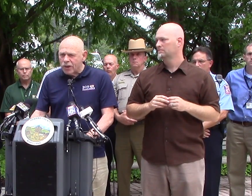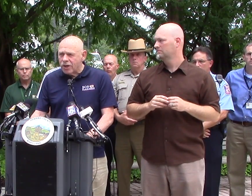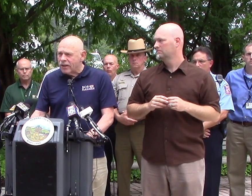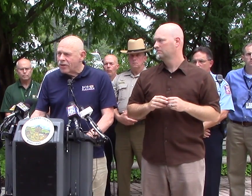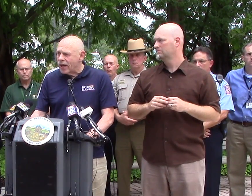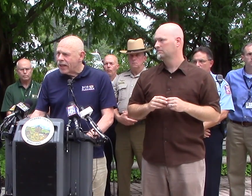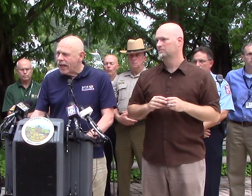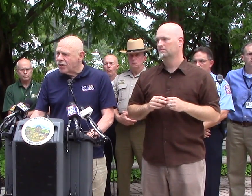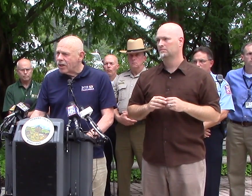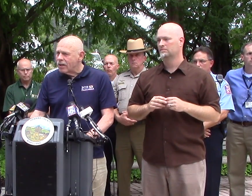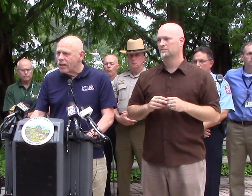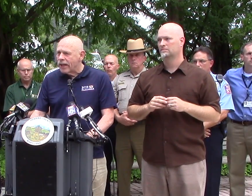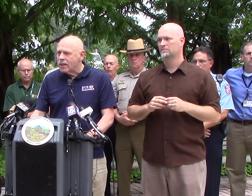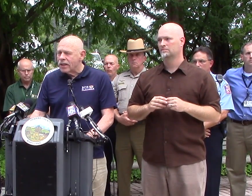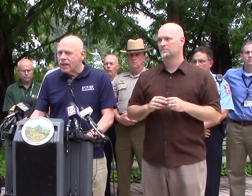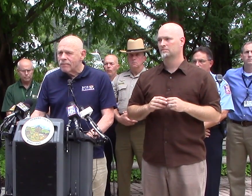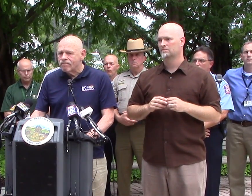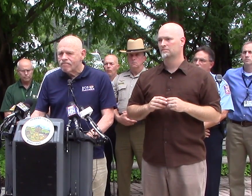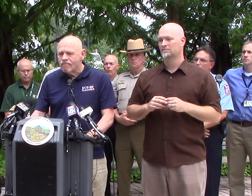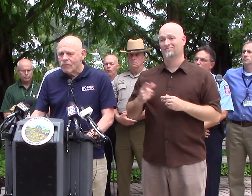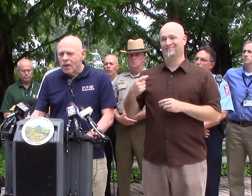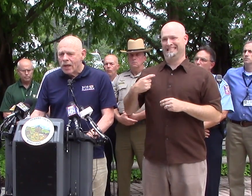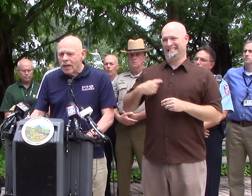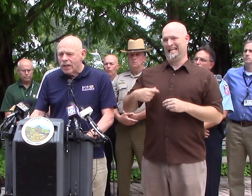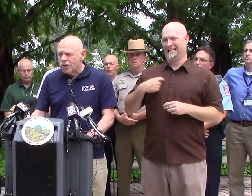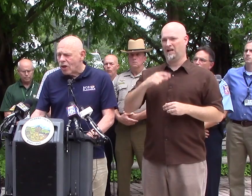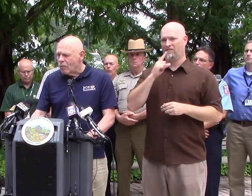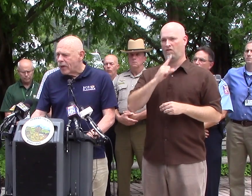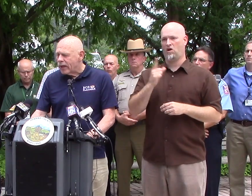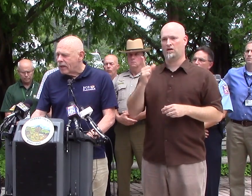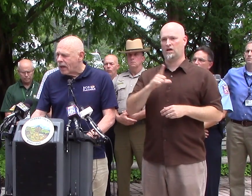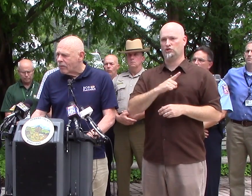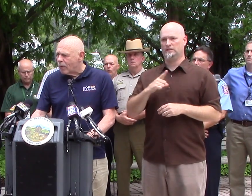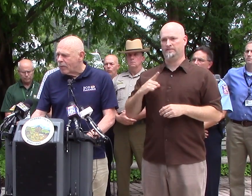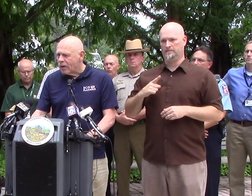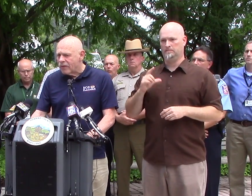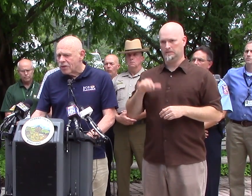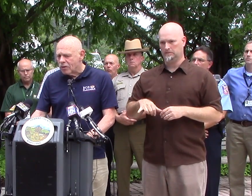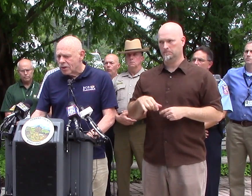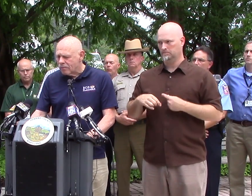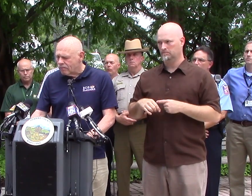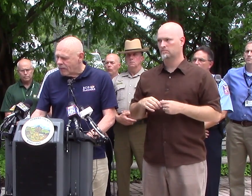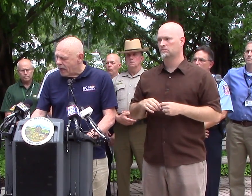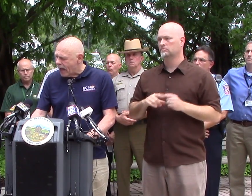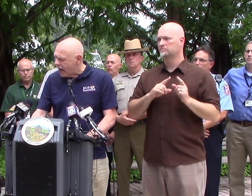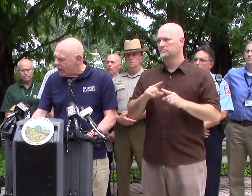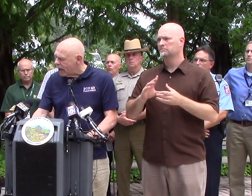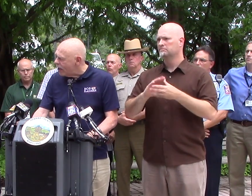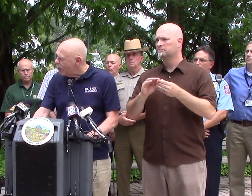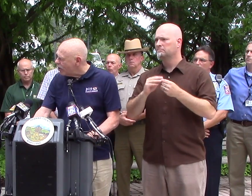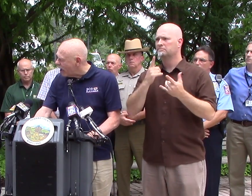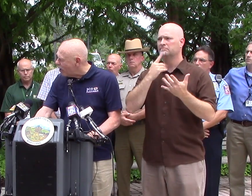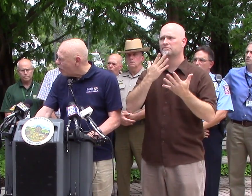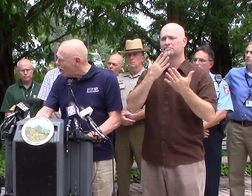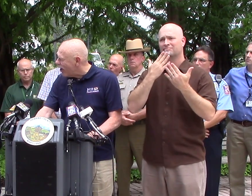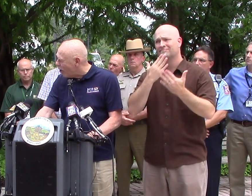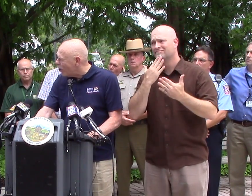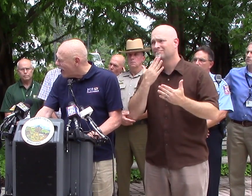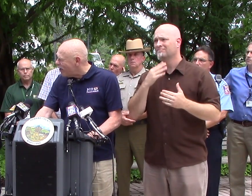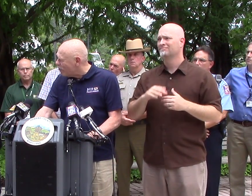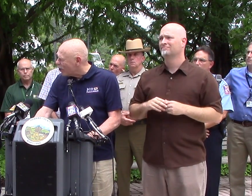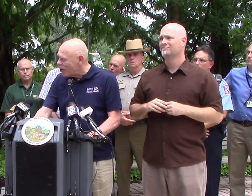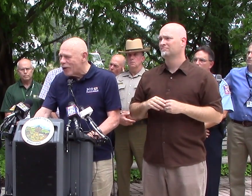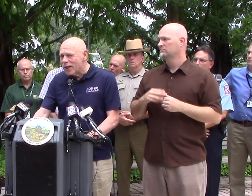I appreciate the dedication that is shown by our public officials. Alan, I know you stayed up